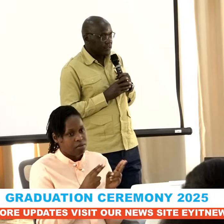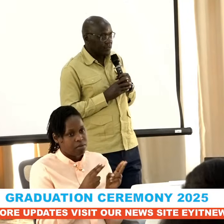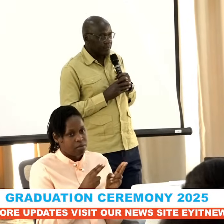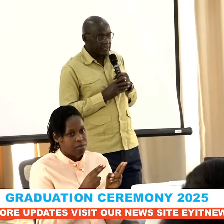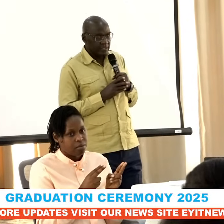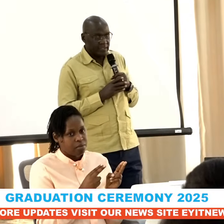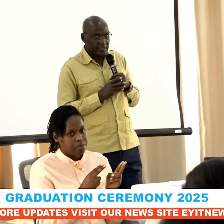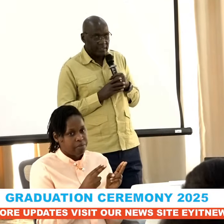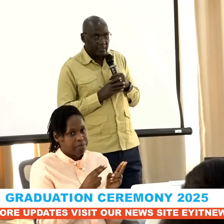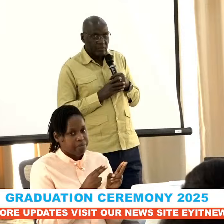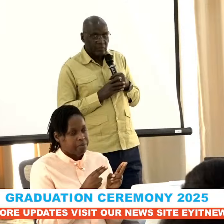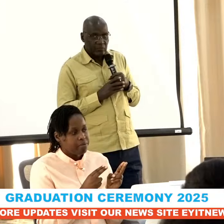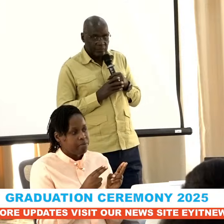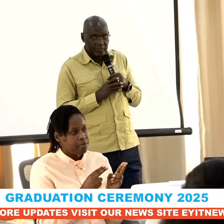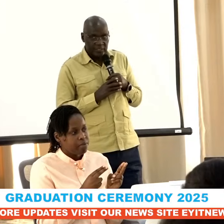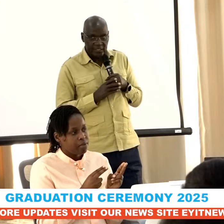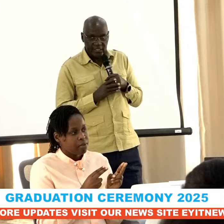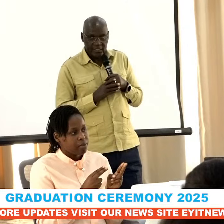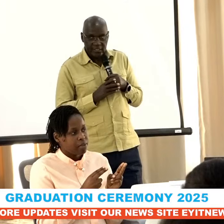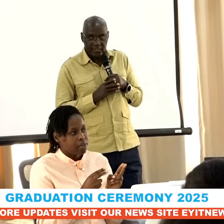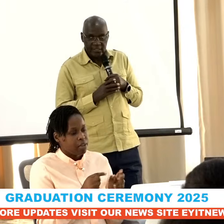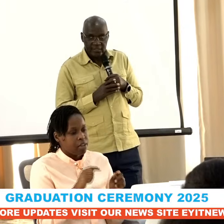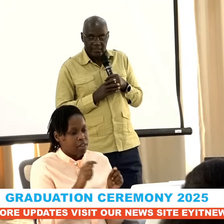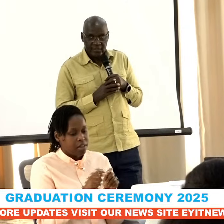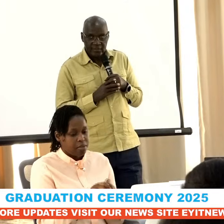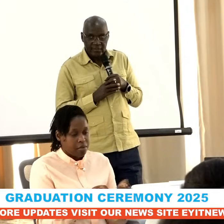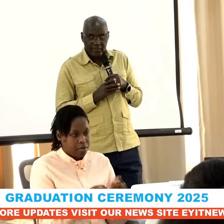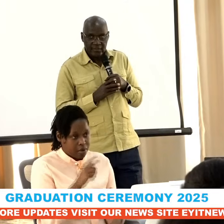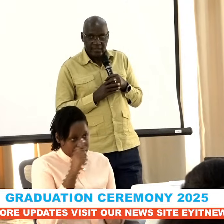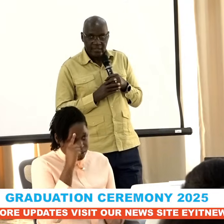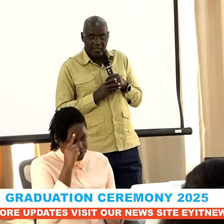this university will be excited.